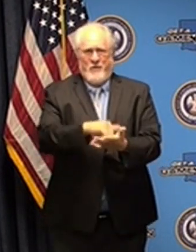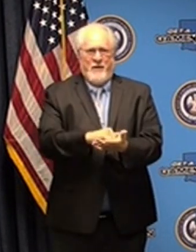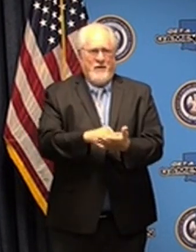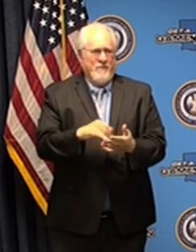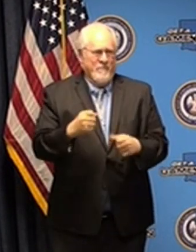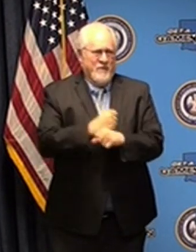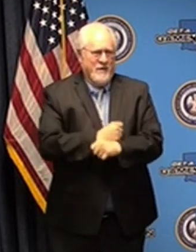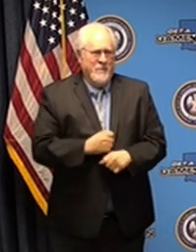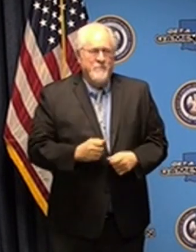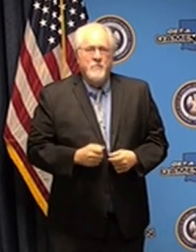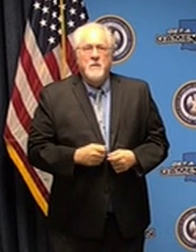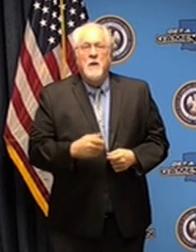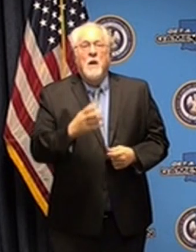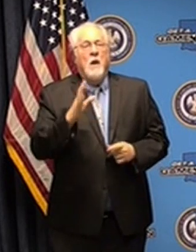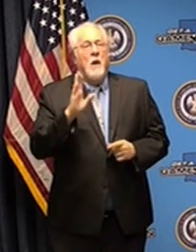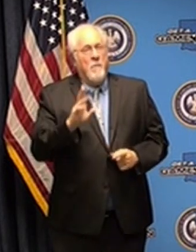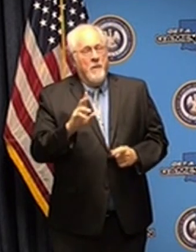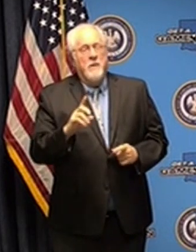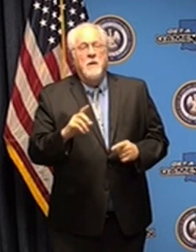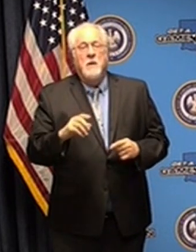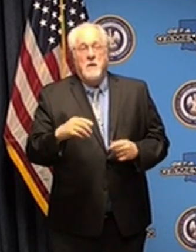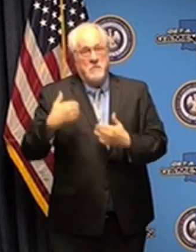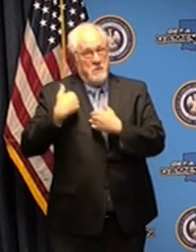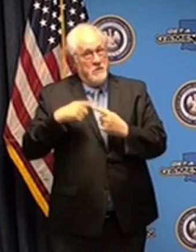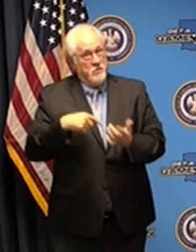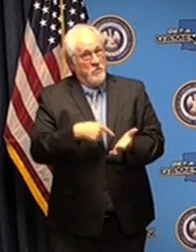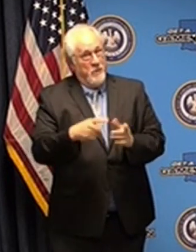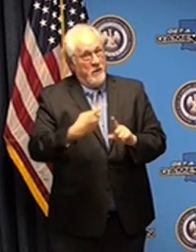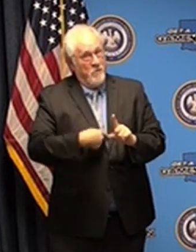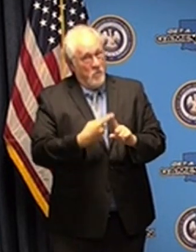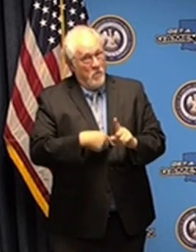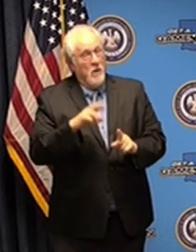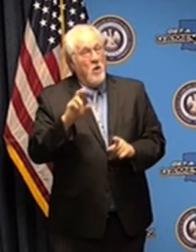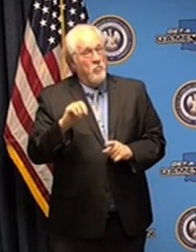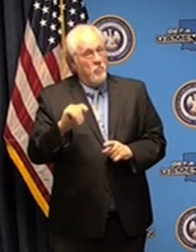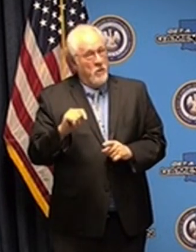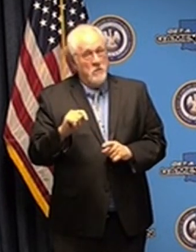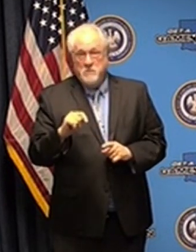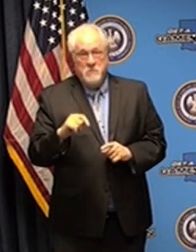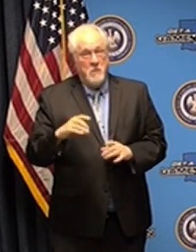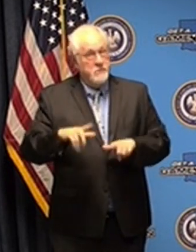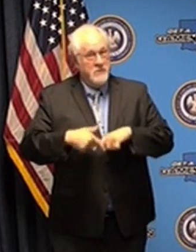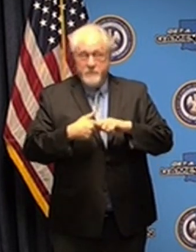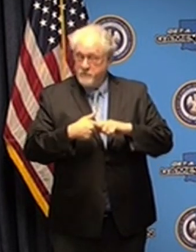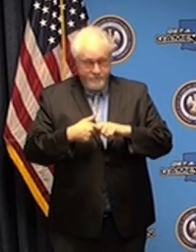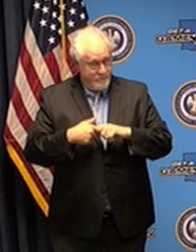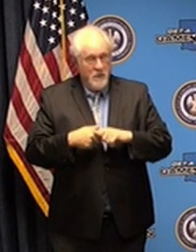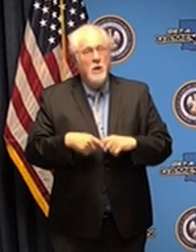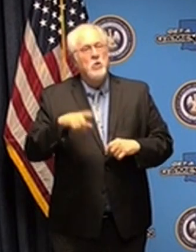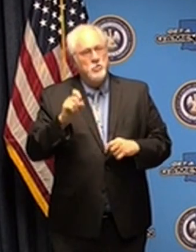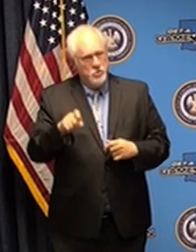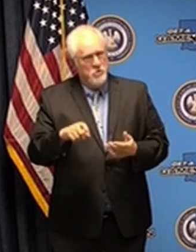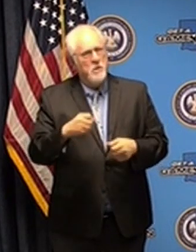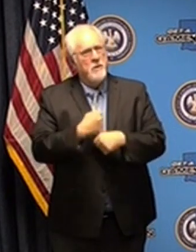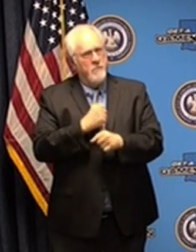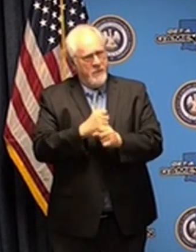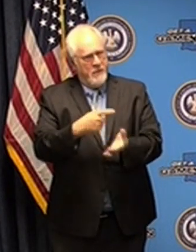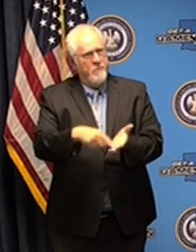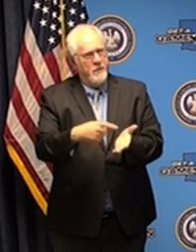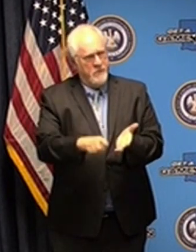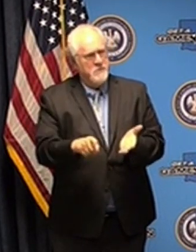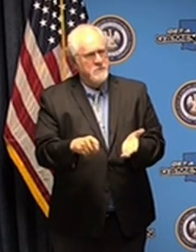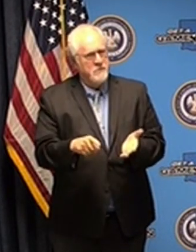to that fight. However, the obligation to pay your mortgage and your rent is not suspended. So people should make